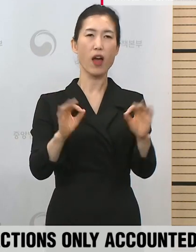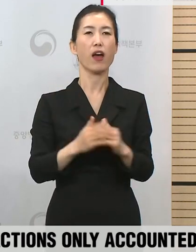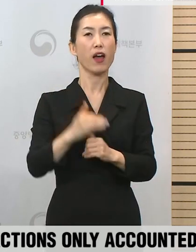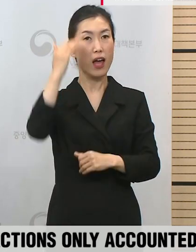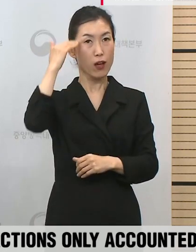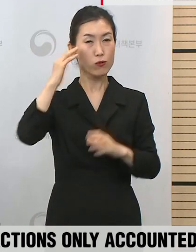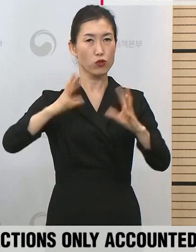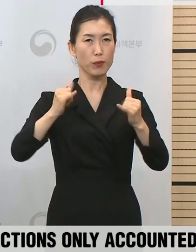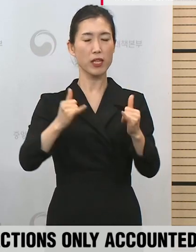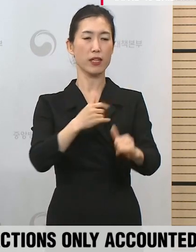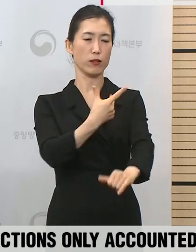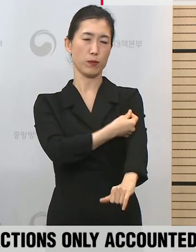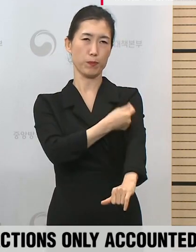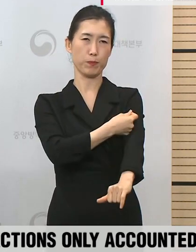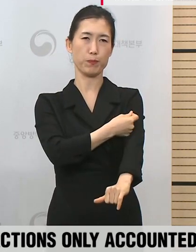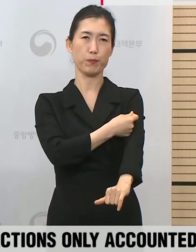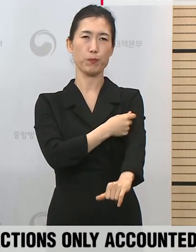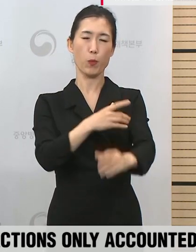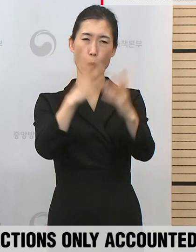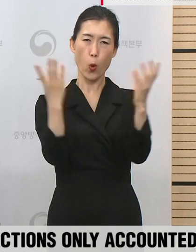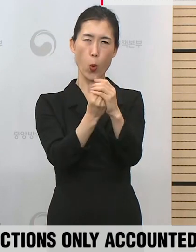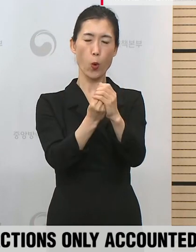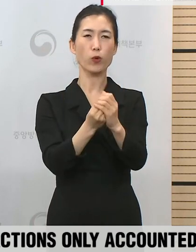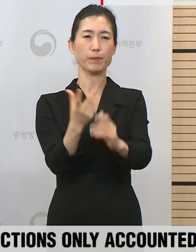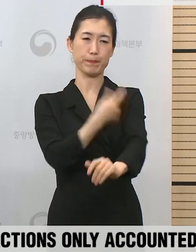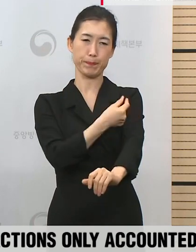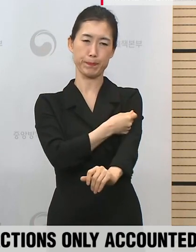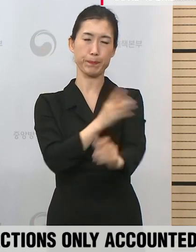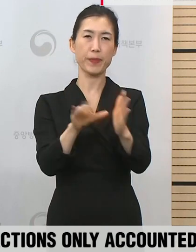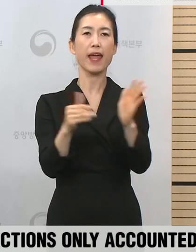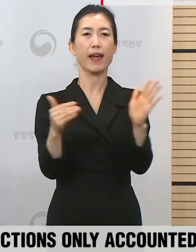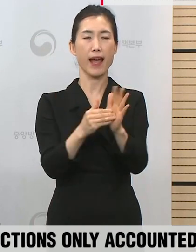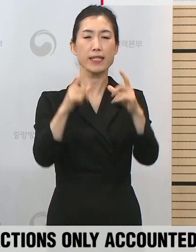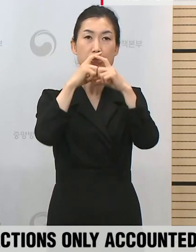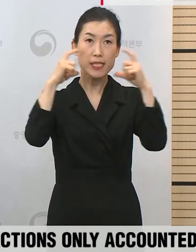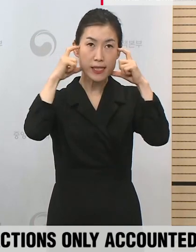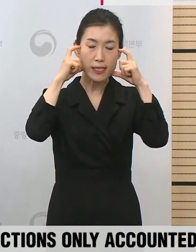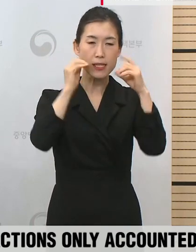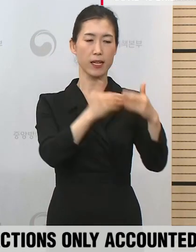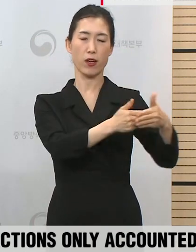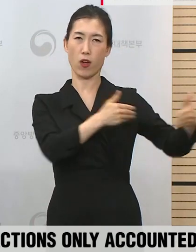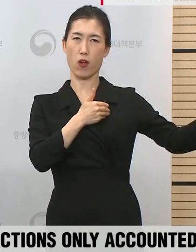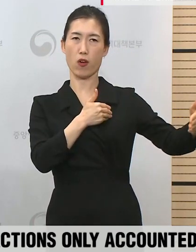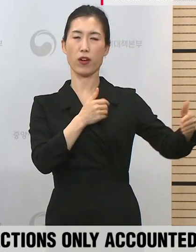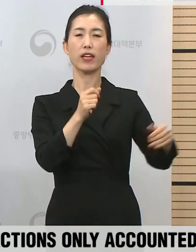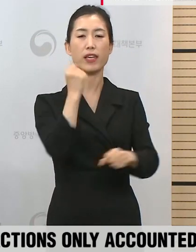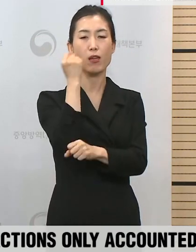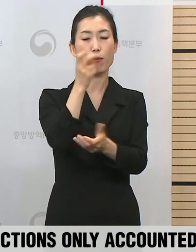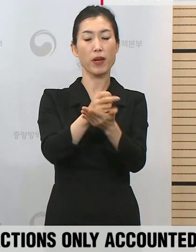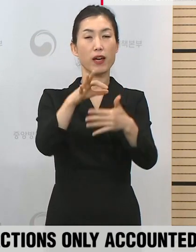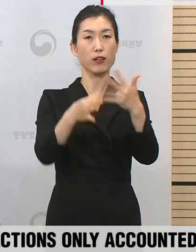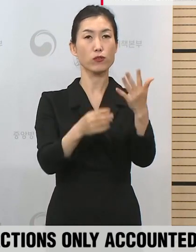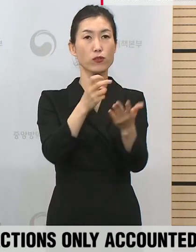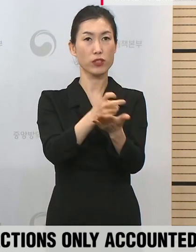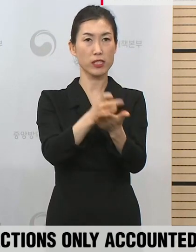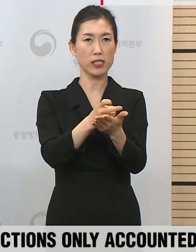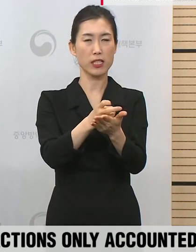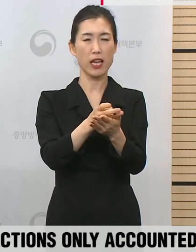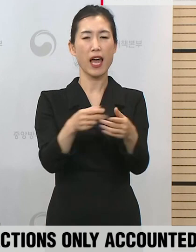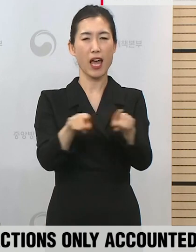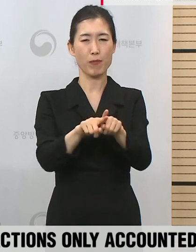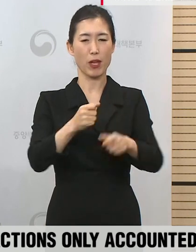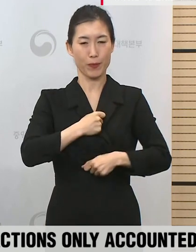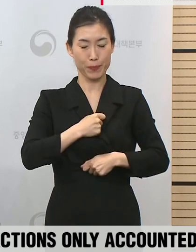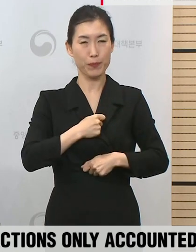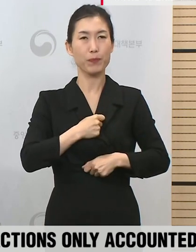despite the intensive lockdown, they are also seeing continued resurgence of the virus. So looking at these conditions, we ask